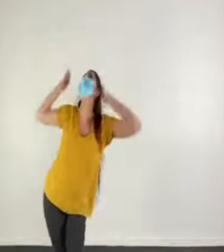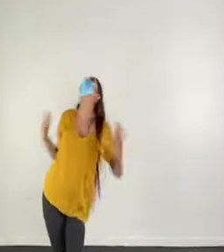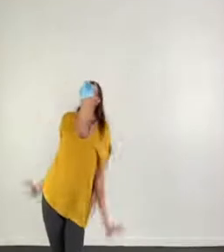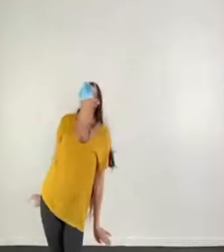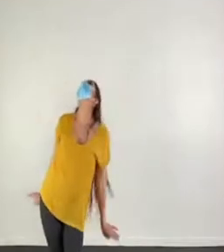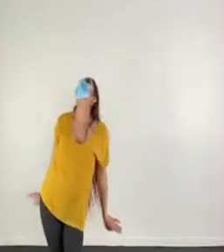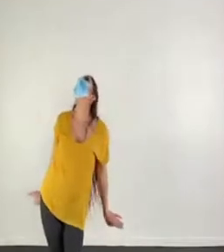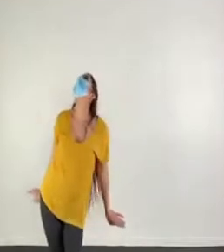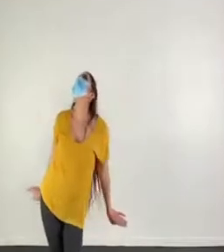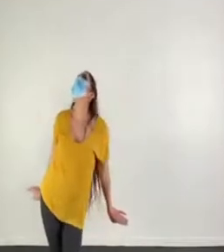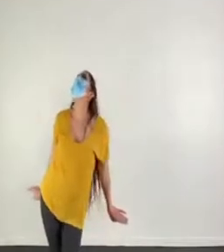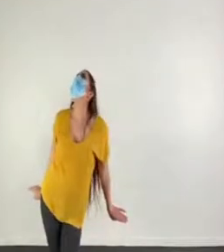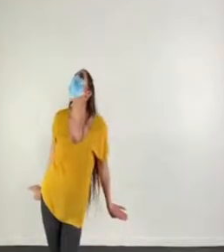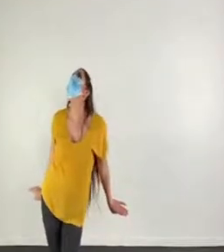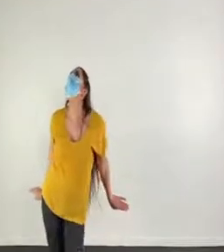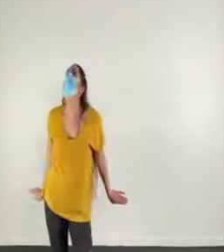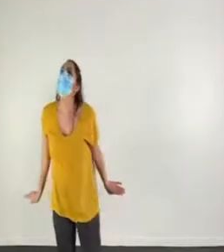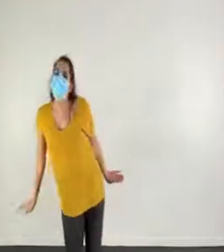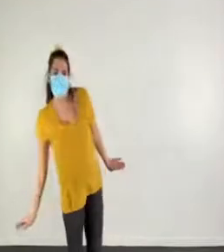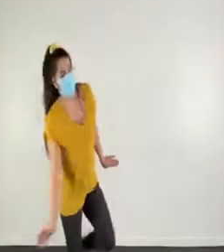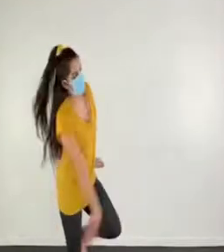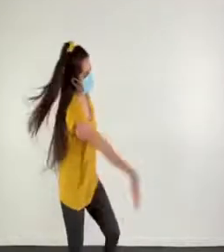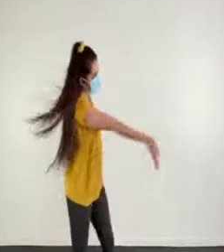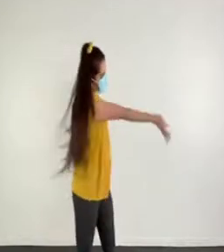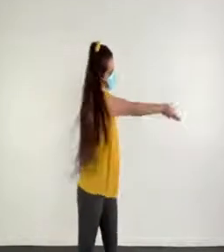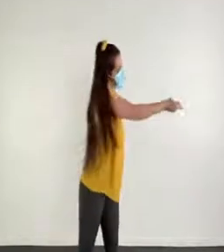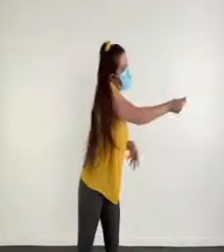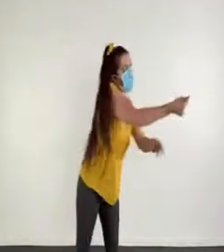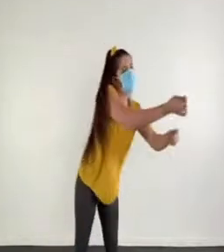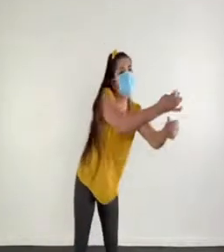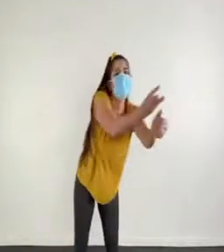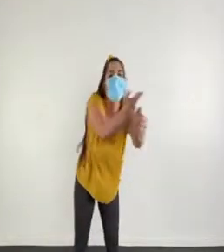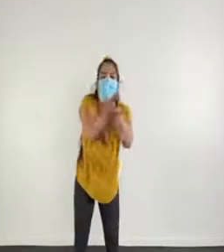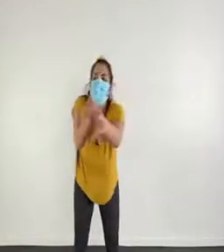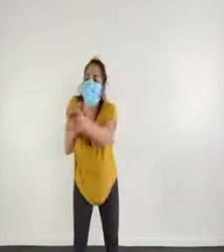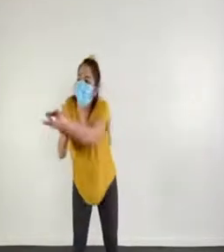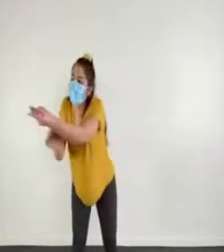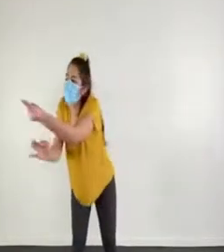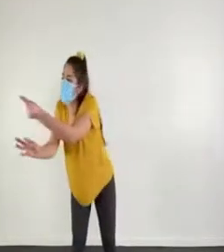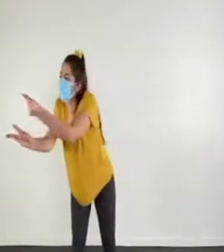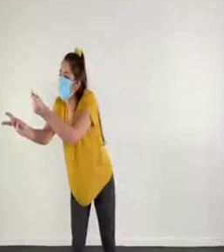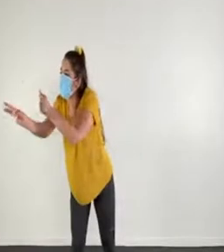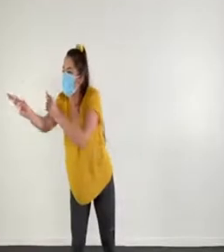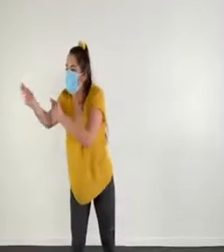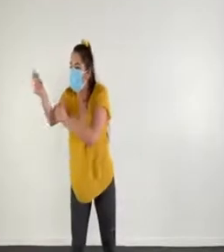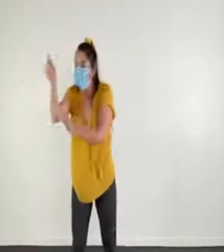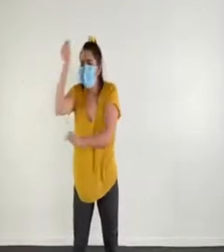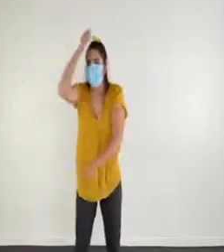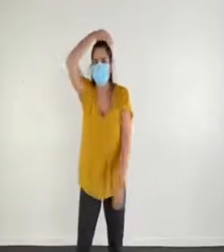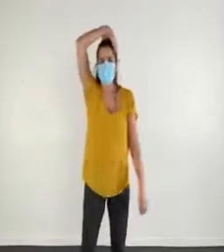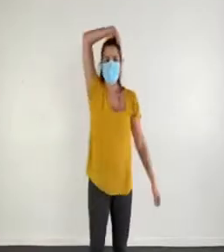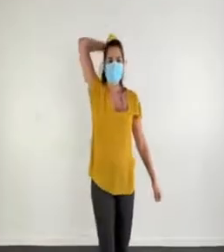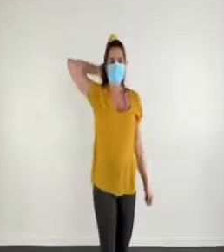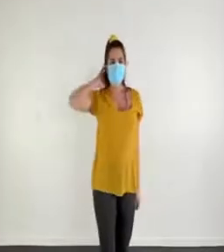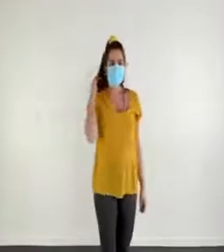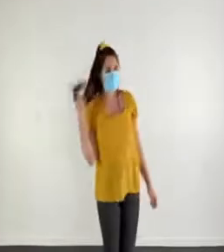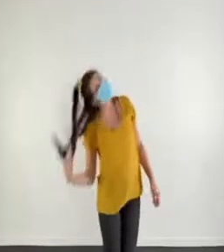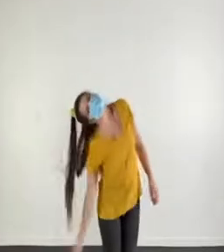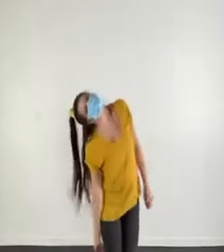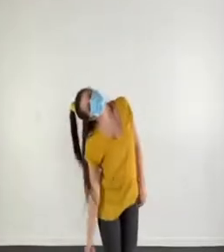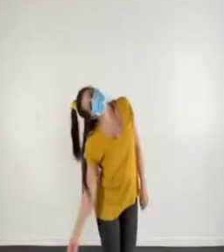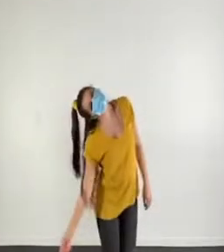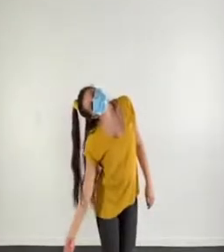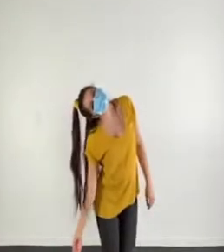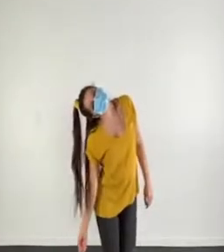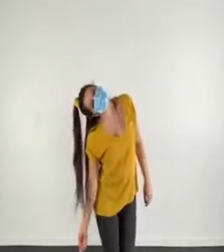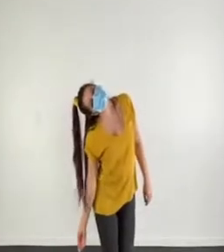me feeling like a queen, my damn self. A lady at the pool tabs lost all her money and wasn't